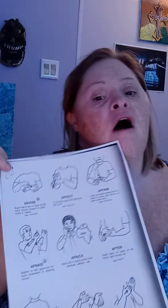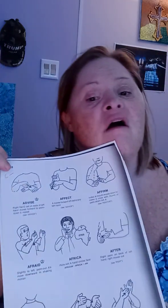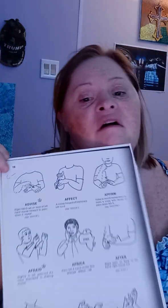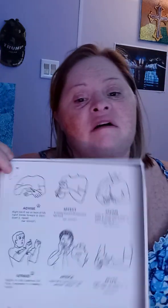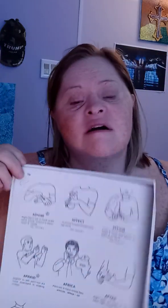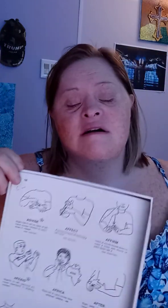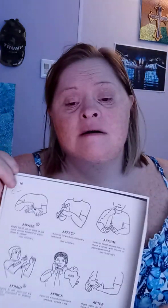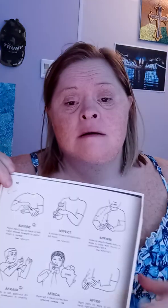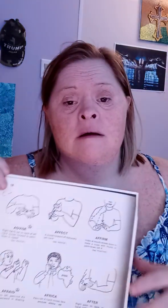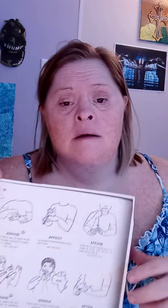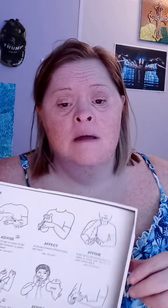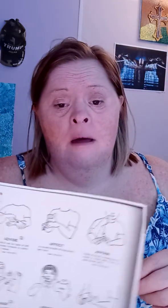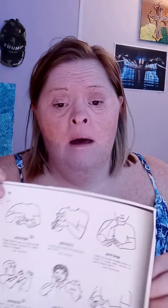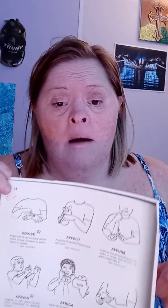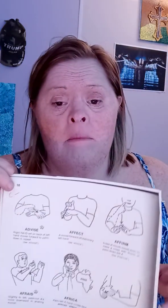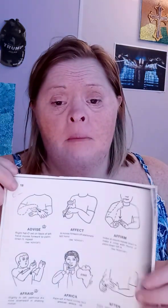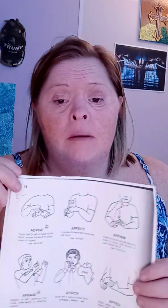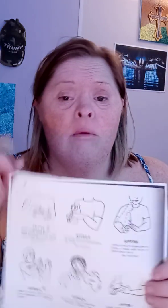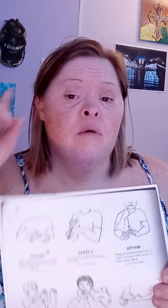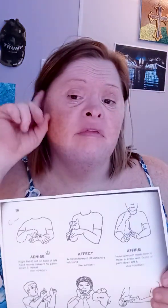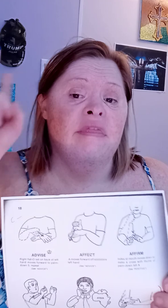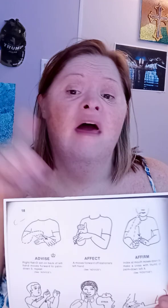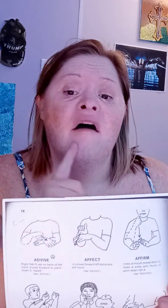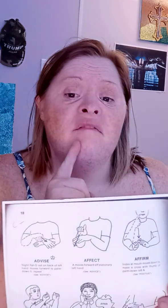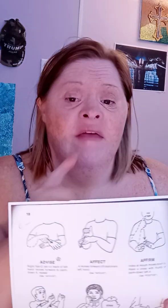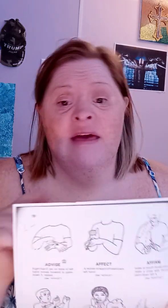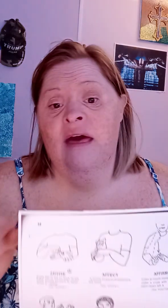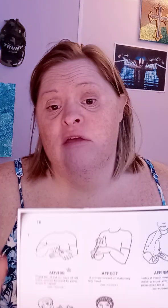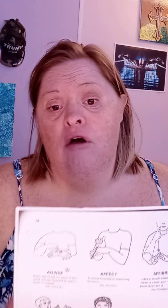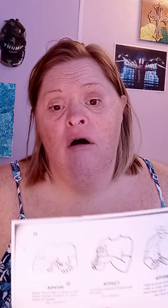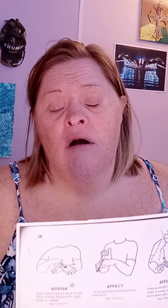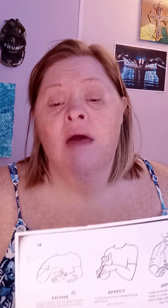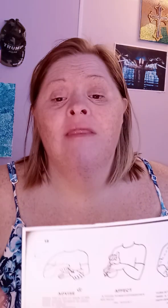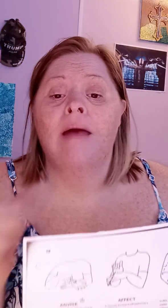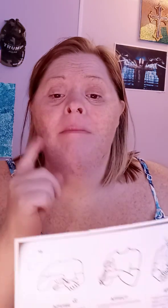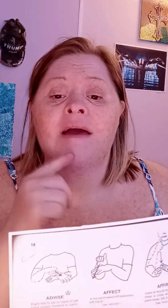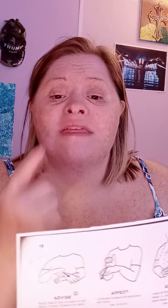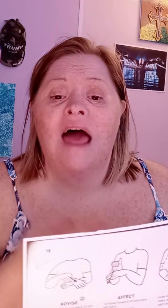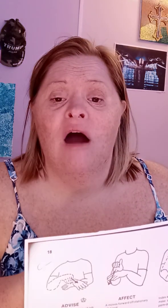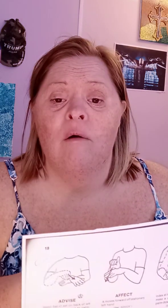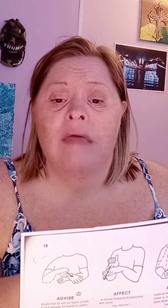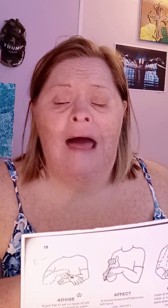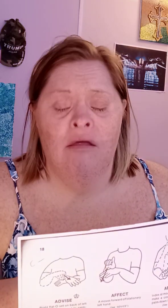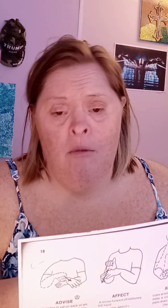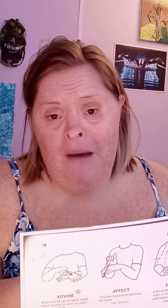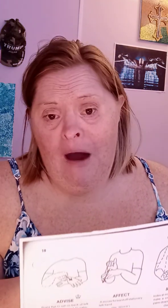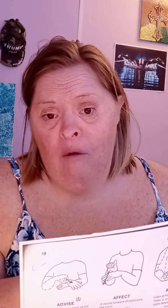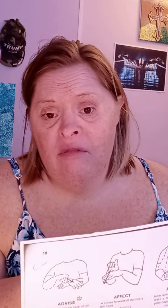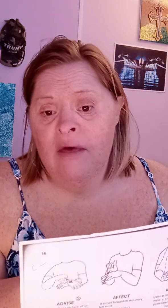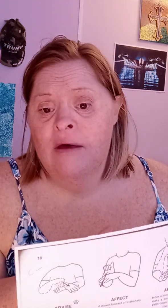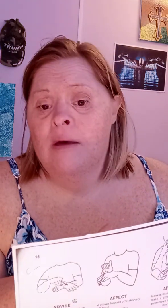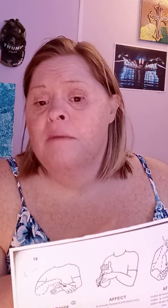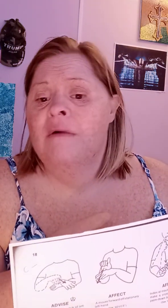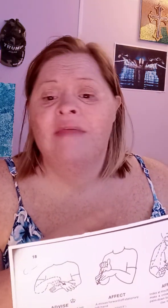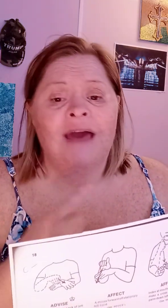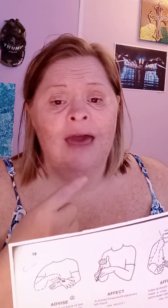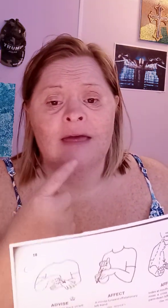talk. The people who's deaf, they can't talk. They make sound out of their mouth, but they can't